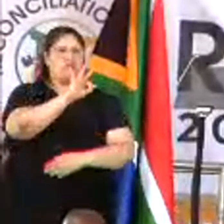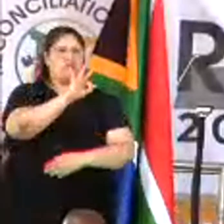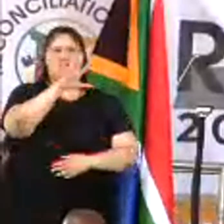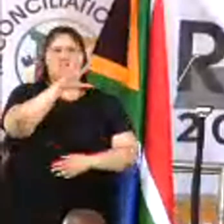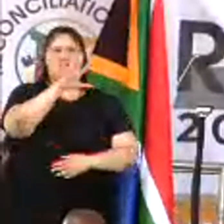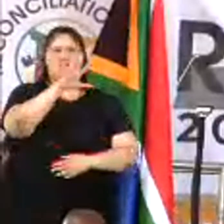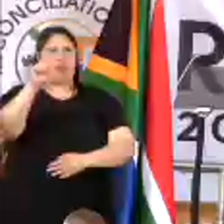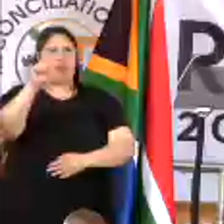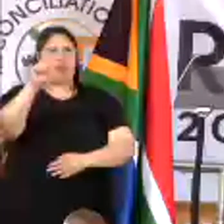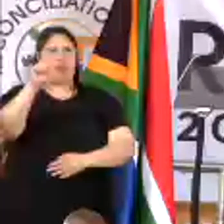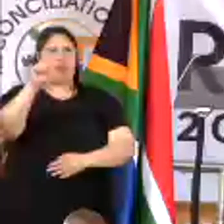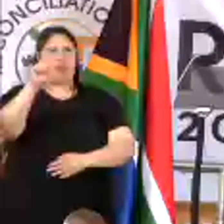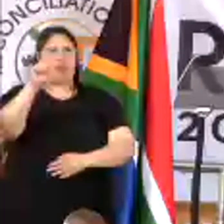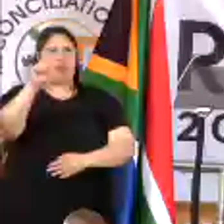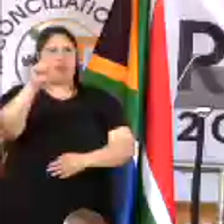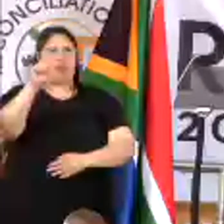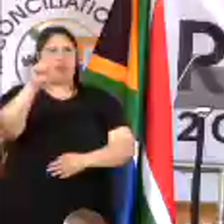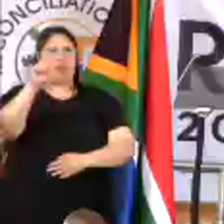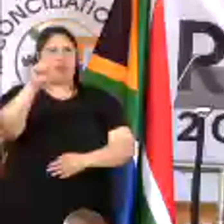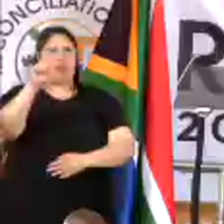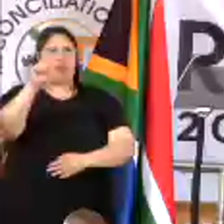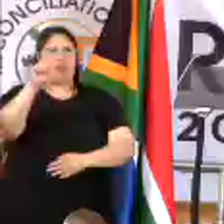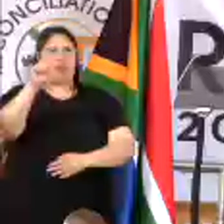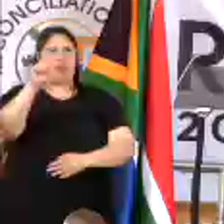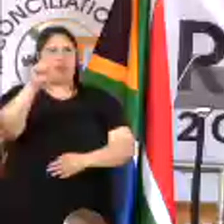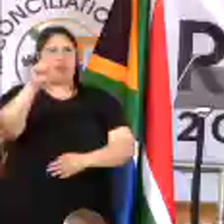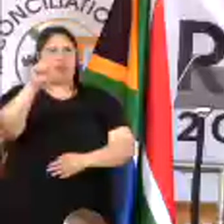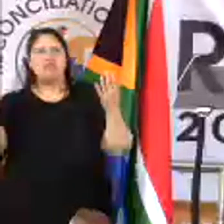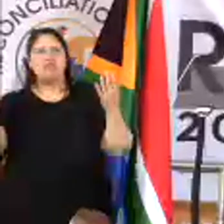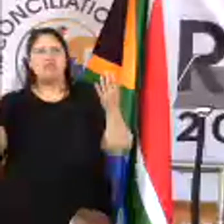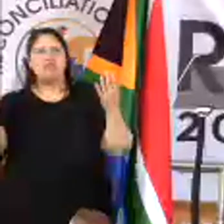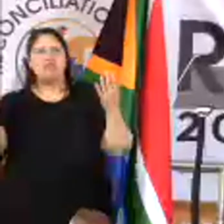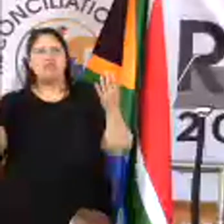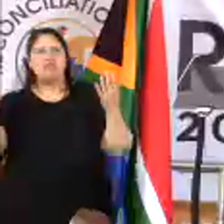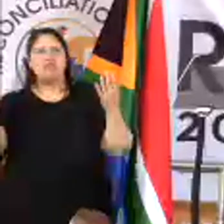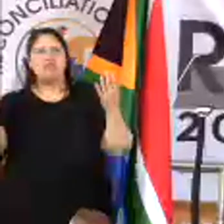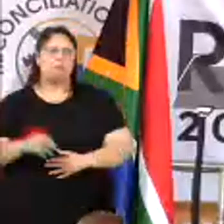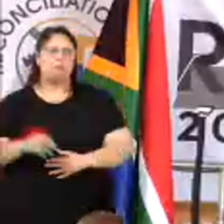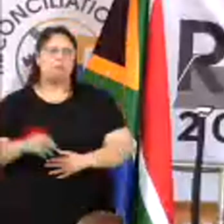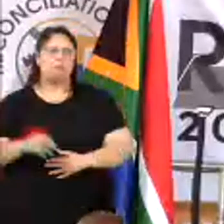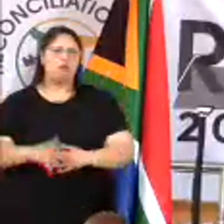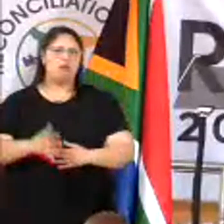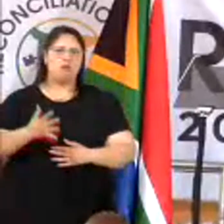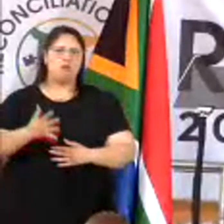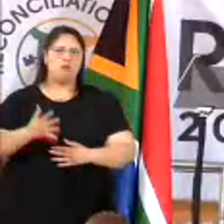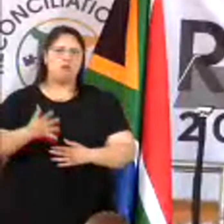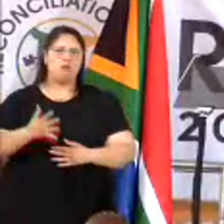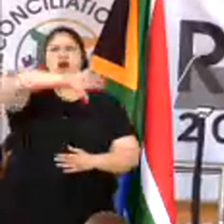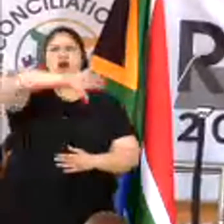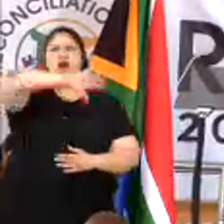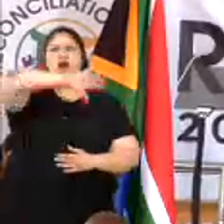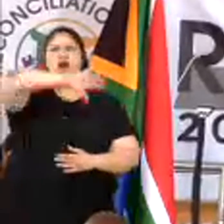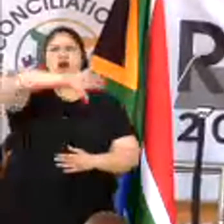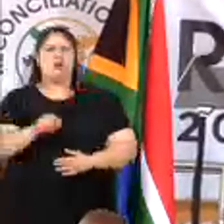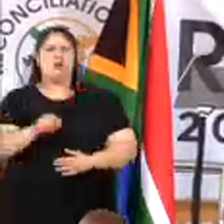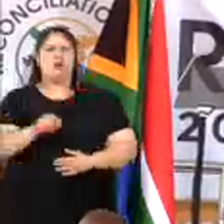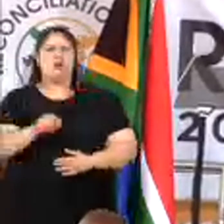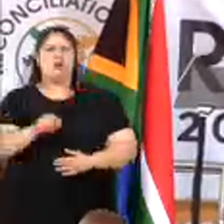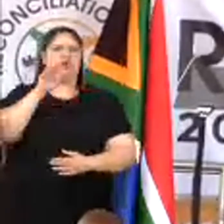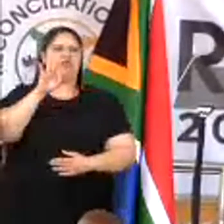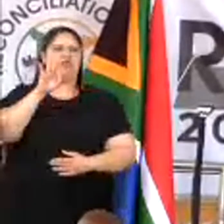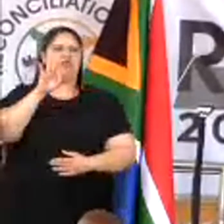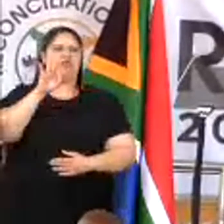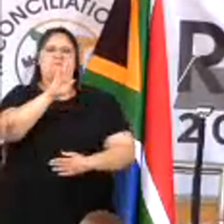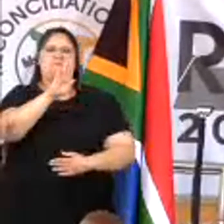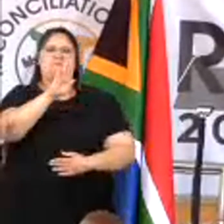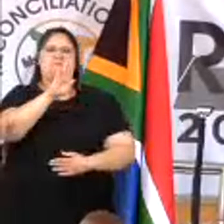350 million people, and many others, and the entire continent, which has 1.3